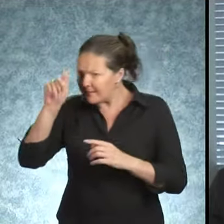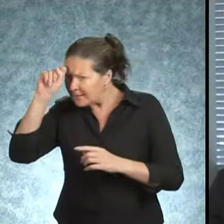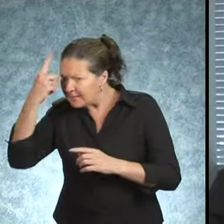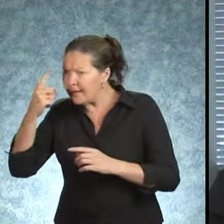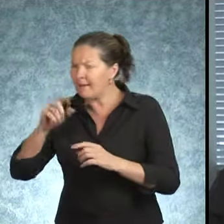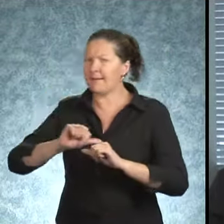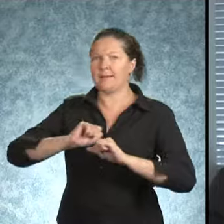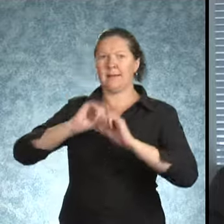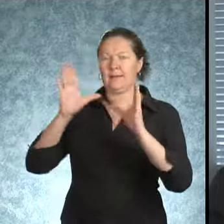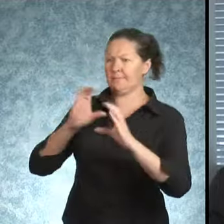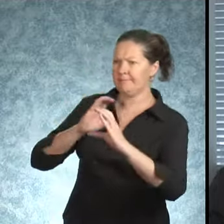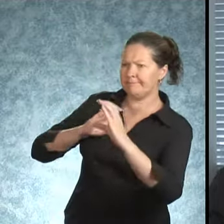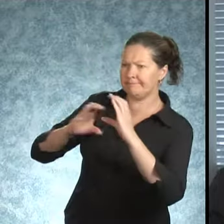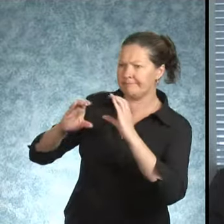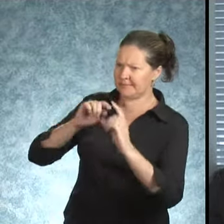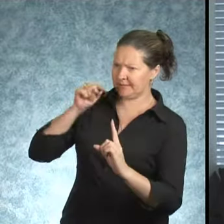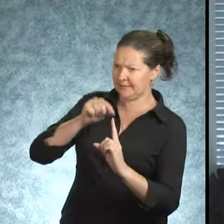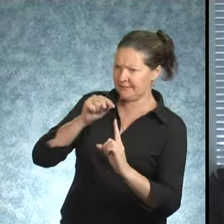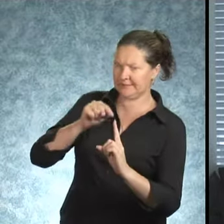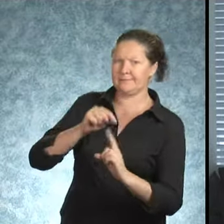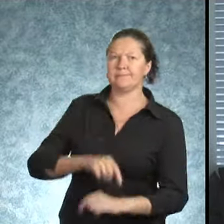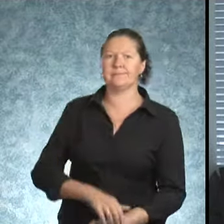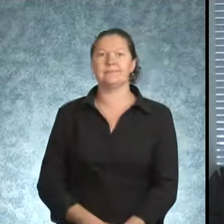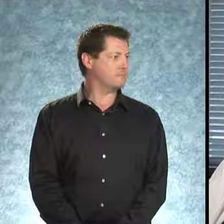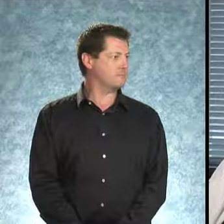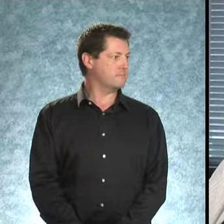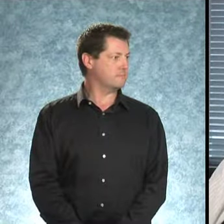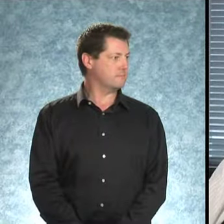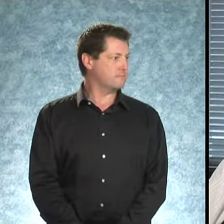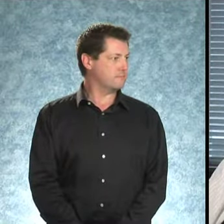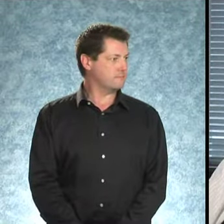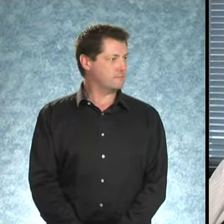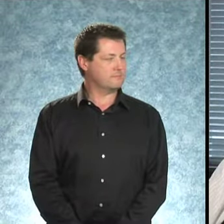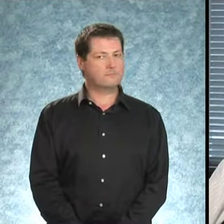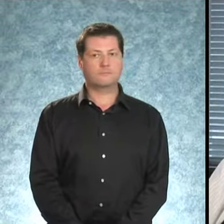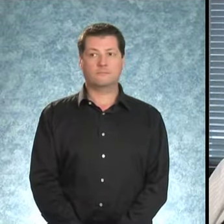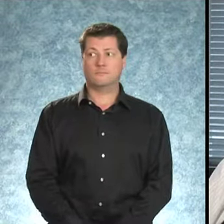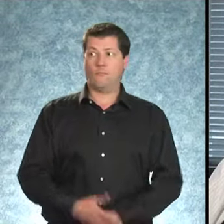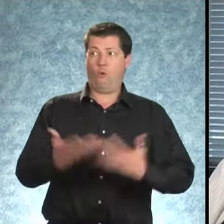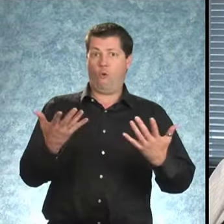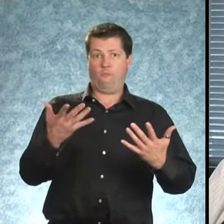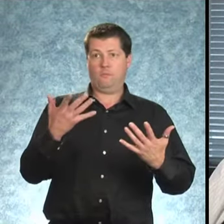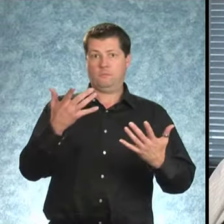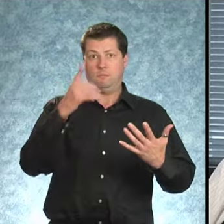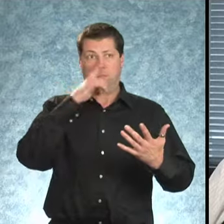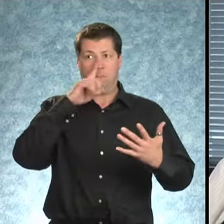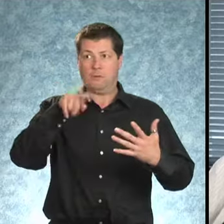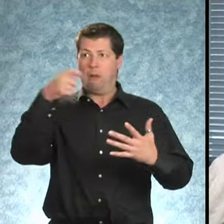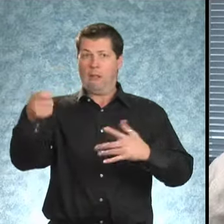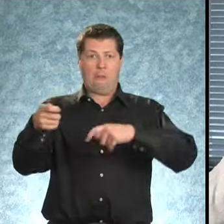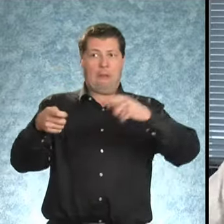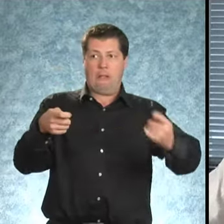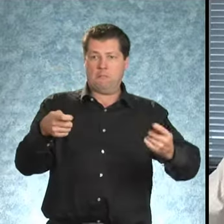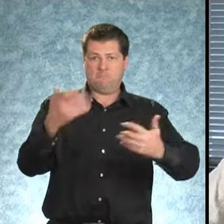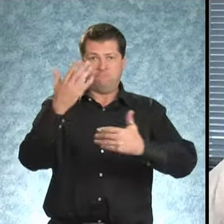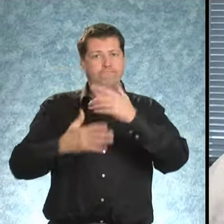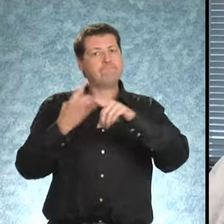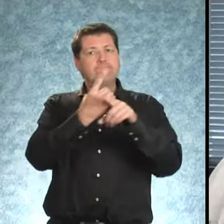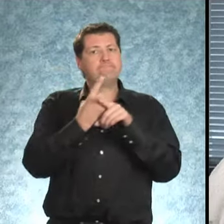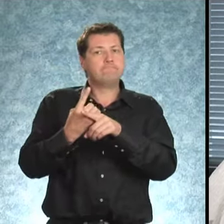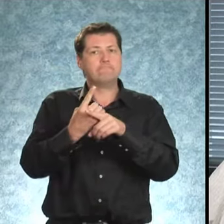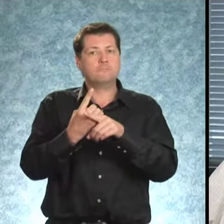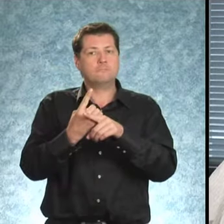at hand is. So that's the beginning point. It's not uncommon for neighbours who share a